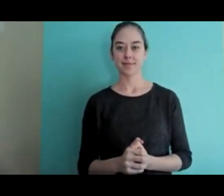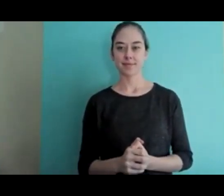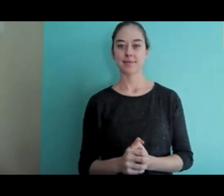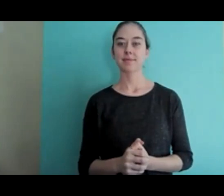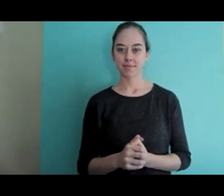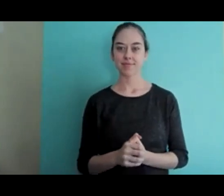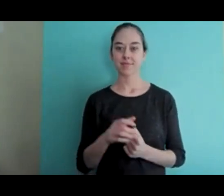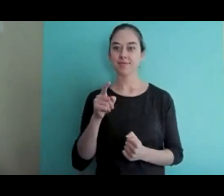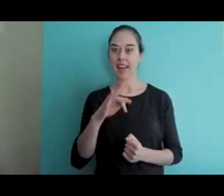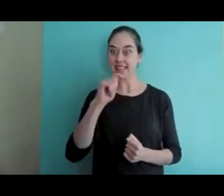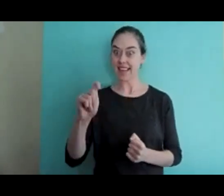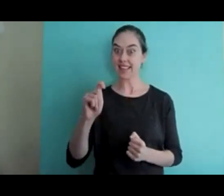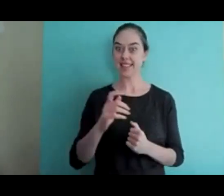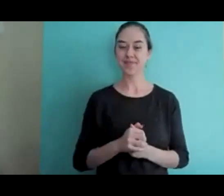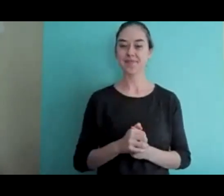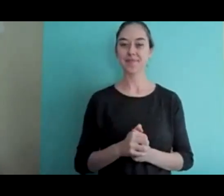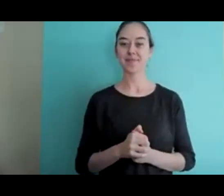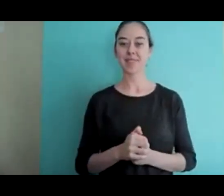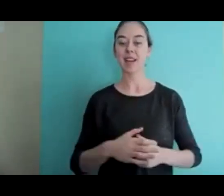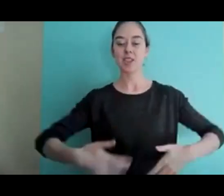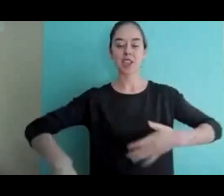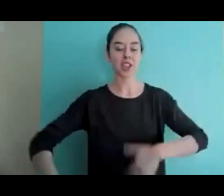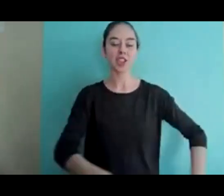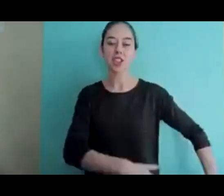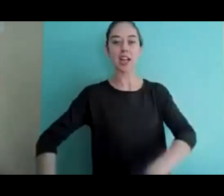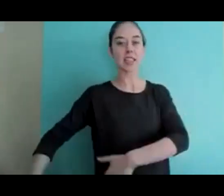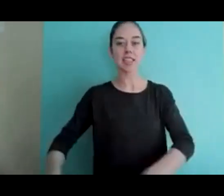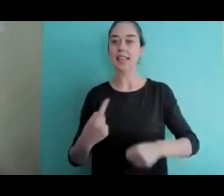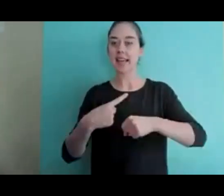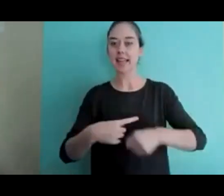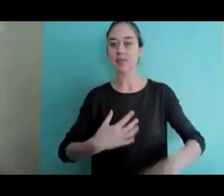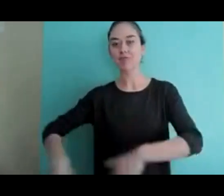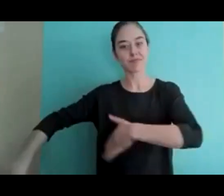That's it, that's it. Shake it out, shake it out.